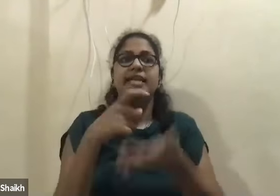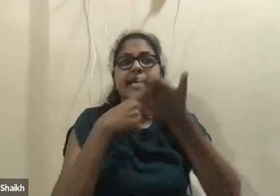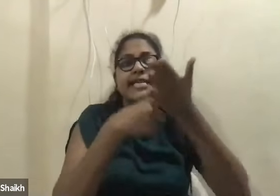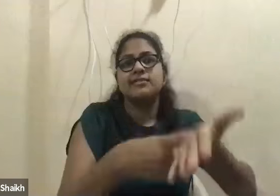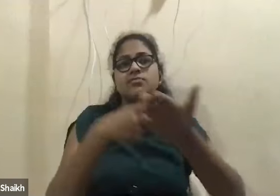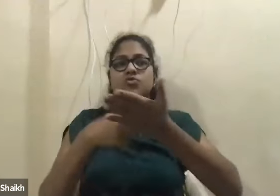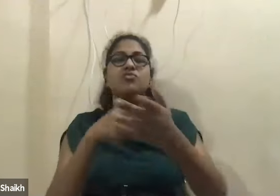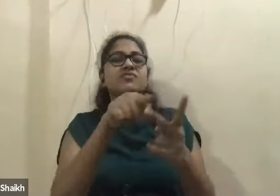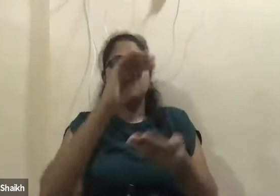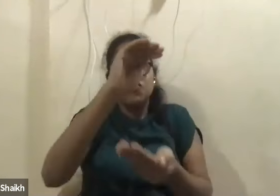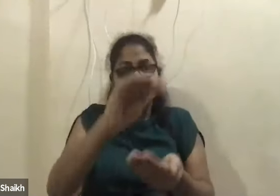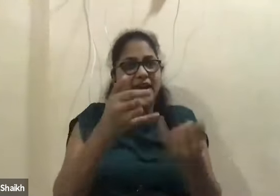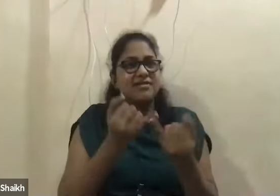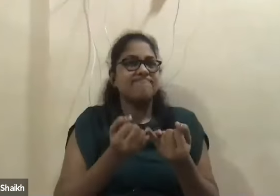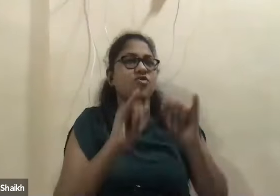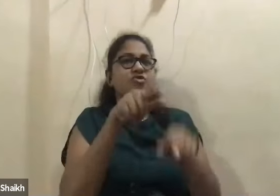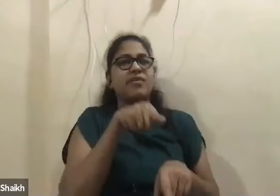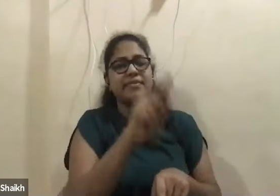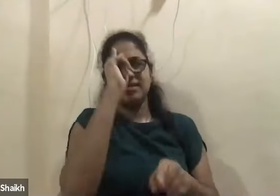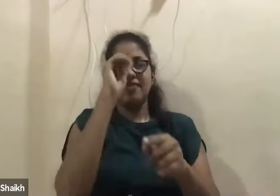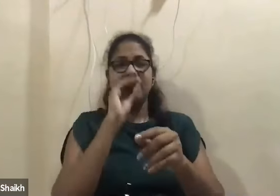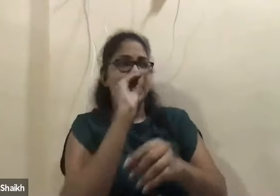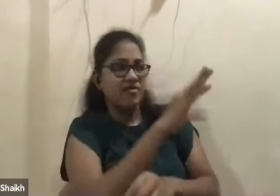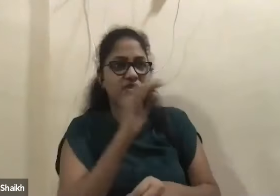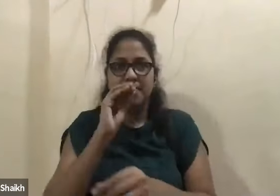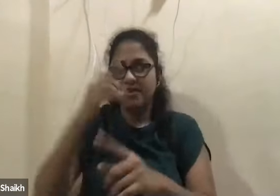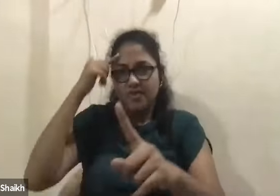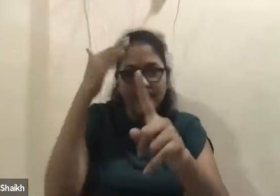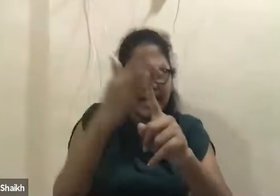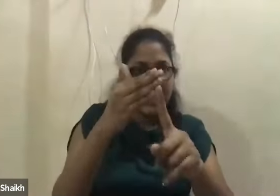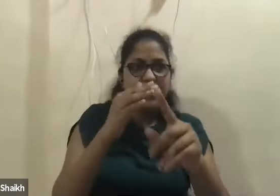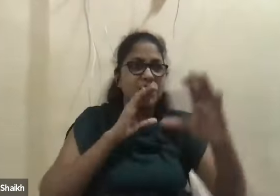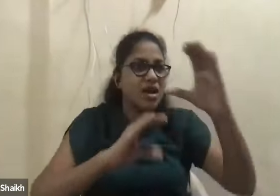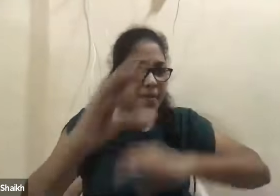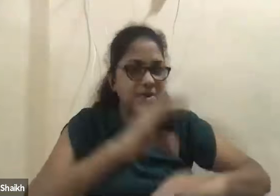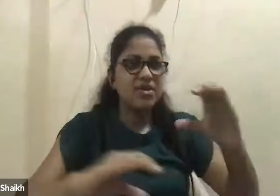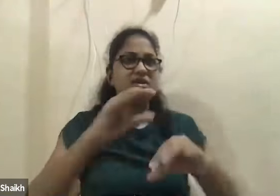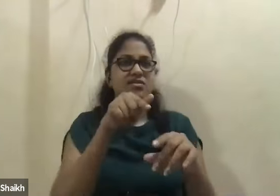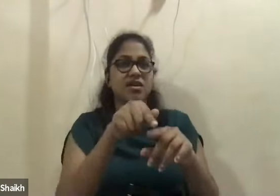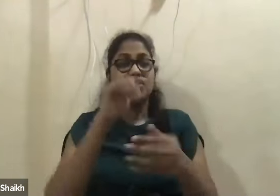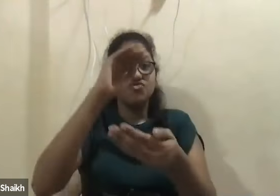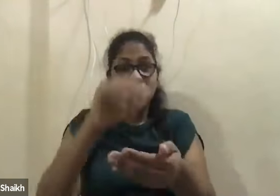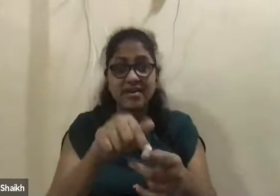the child, to take informed consent, to speak to him, to understand how you should go about